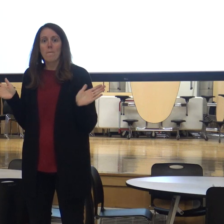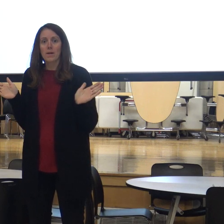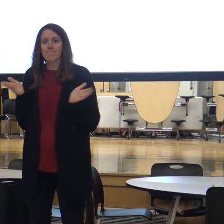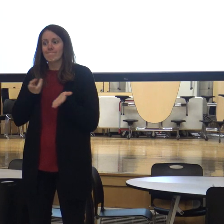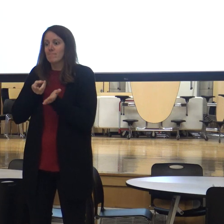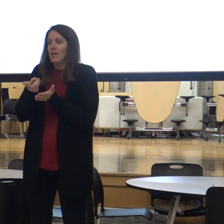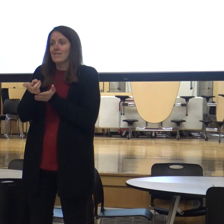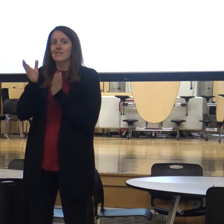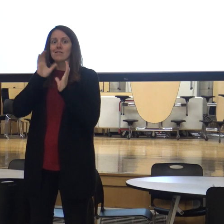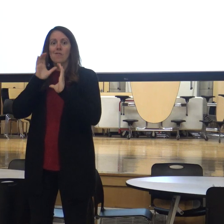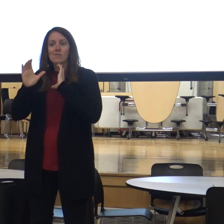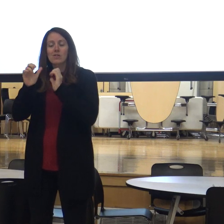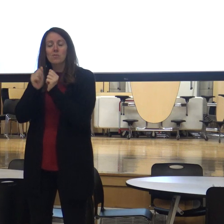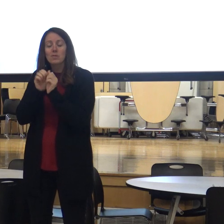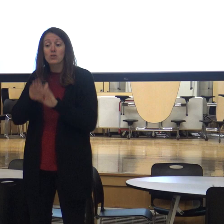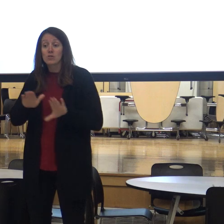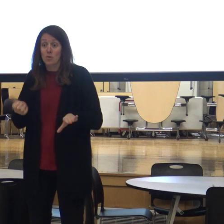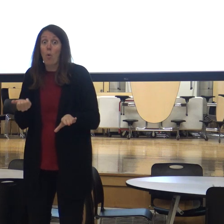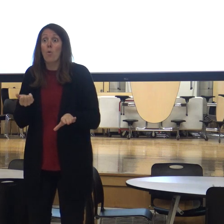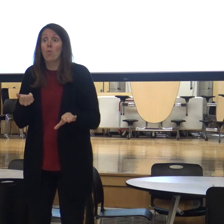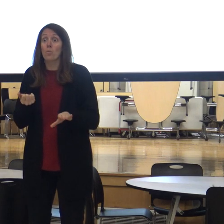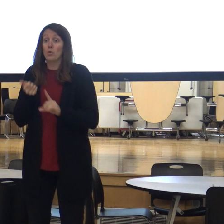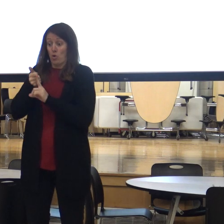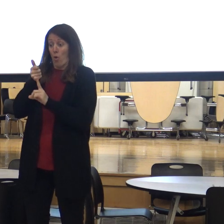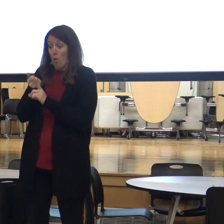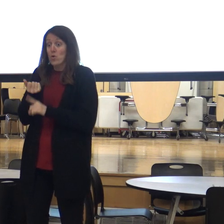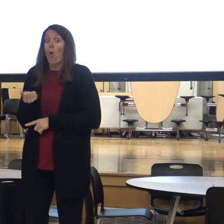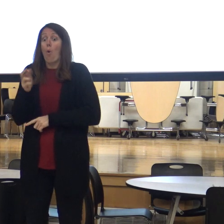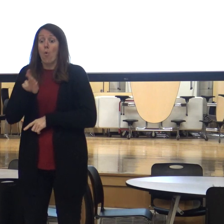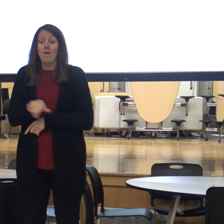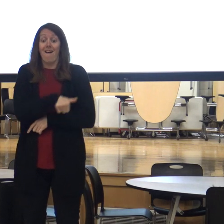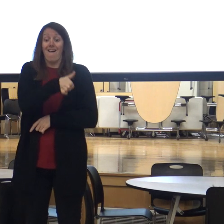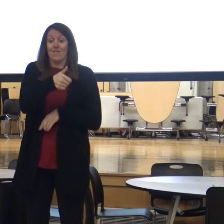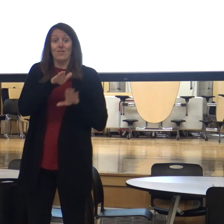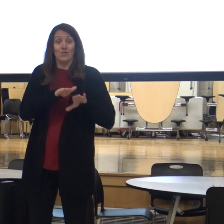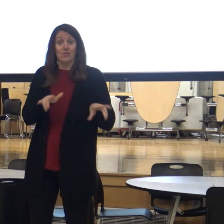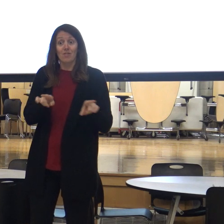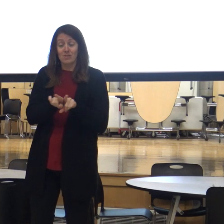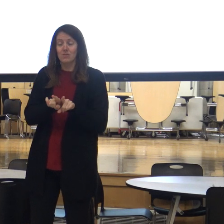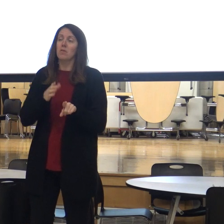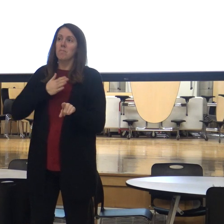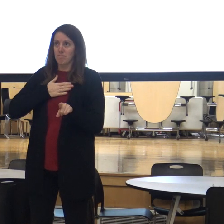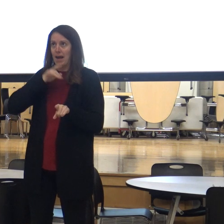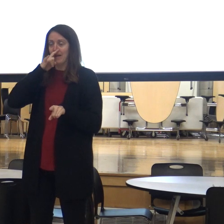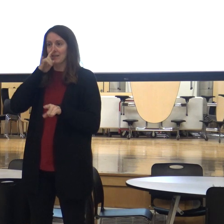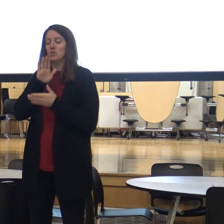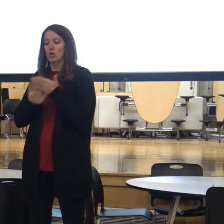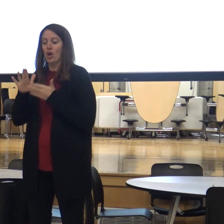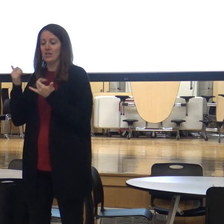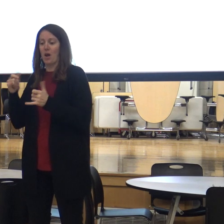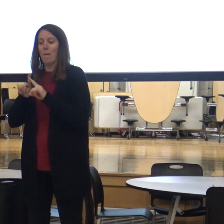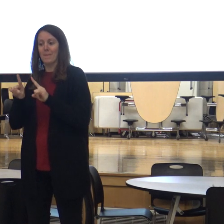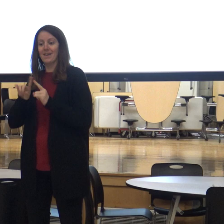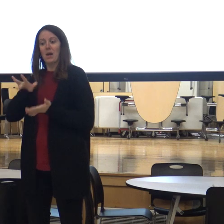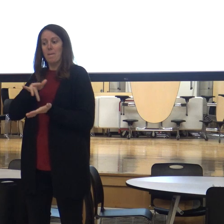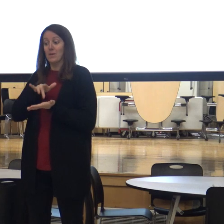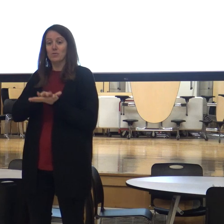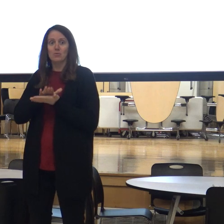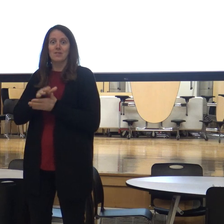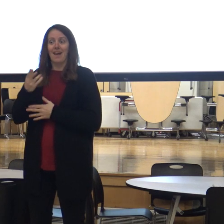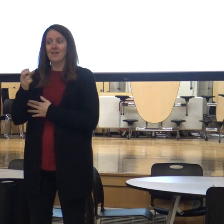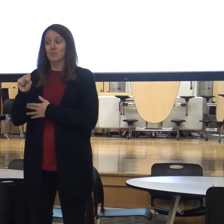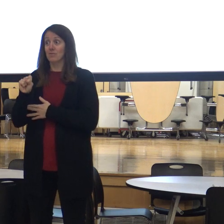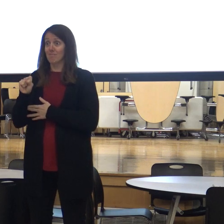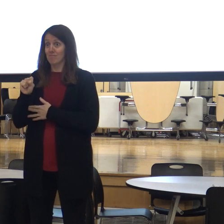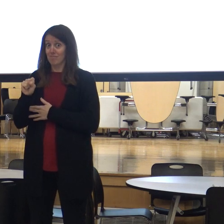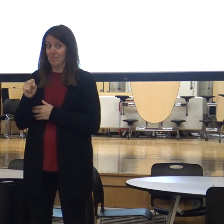or if needed, with other kids as well. I know when my kids, they're in college now, but when they were in middle school and high school, I had kids coming and